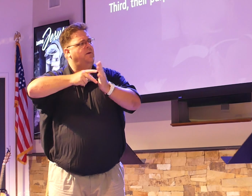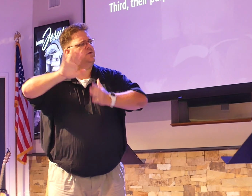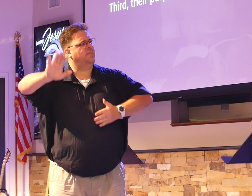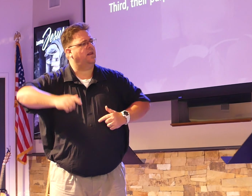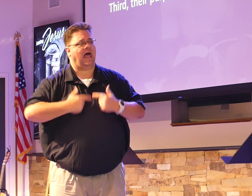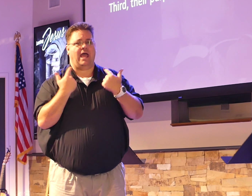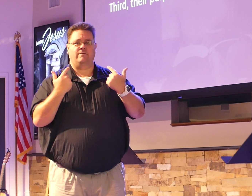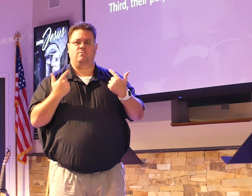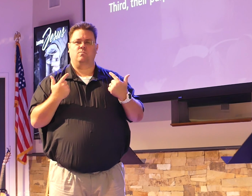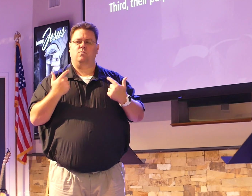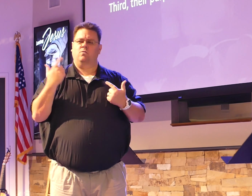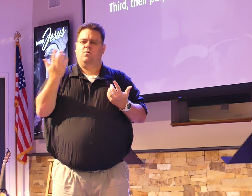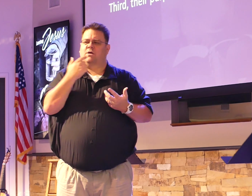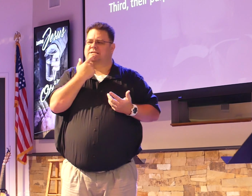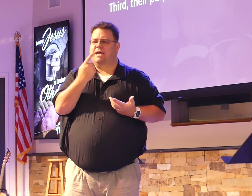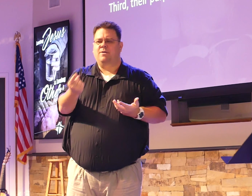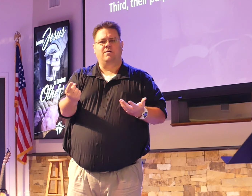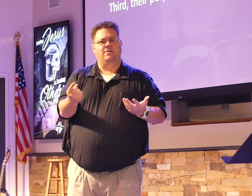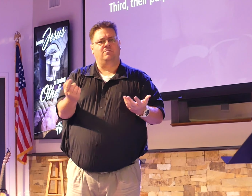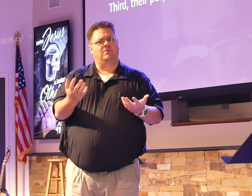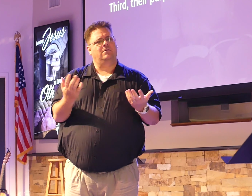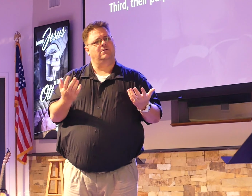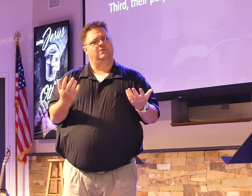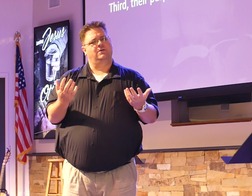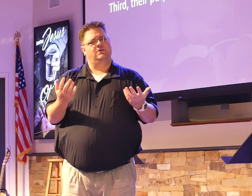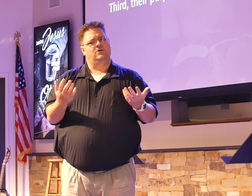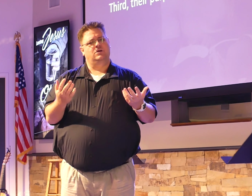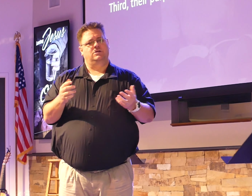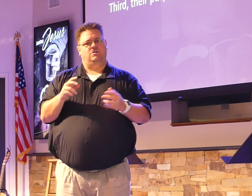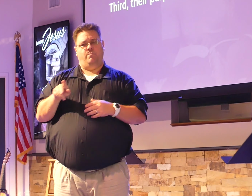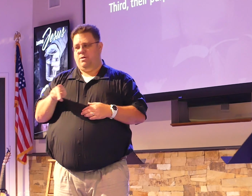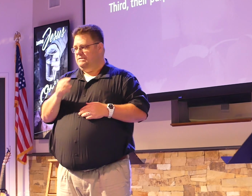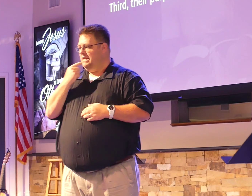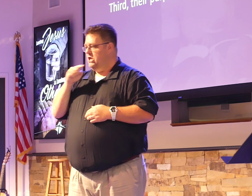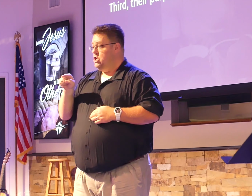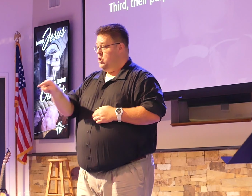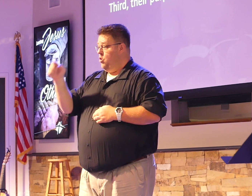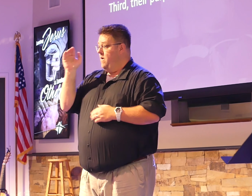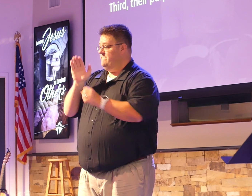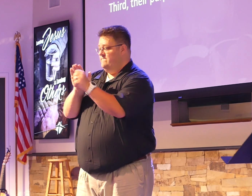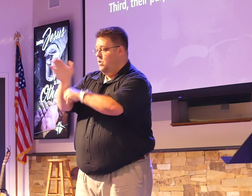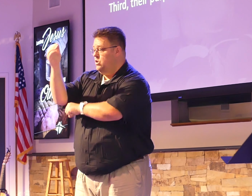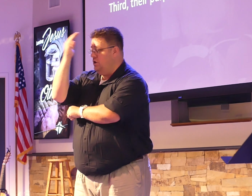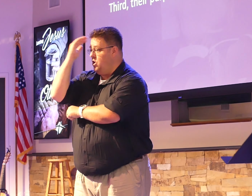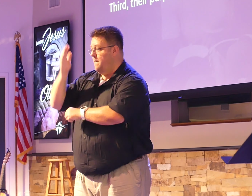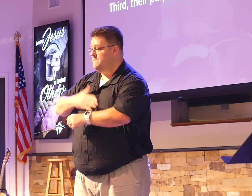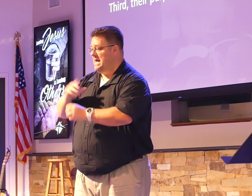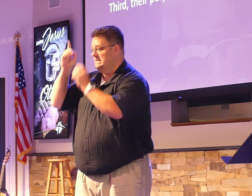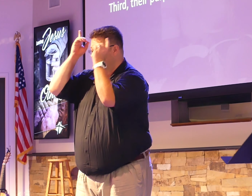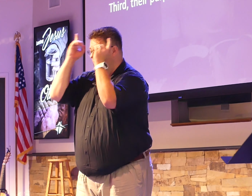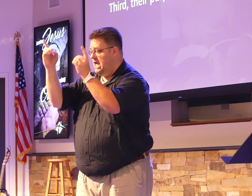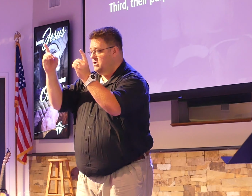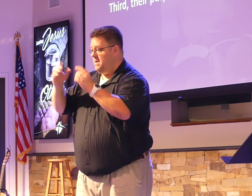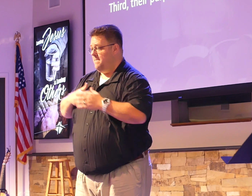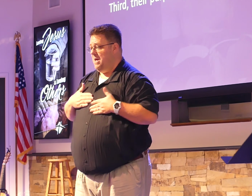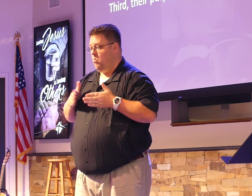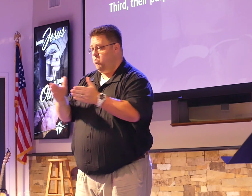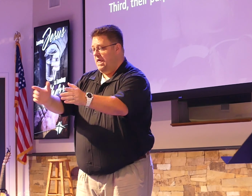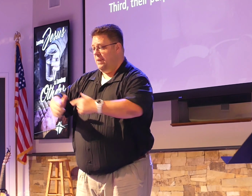at verse number 10, Paul said, you have fully known my doctrine, my manner of life, and he said, Timothy, you have known